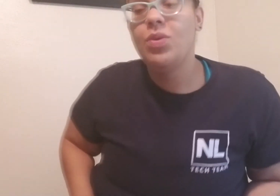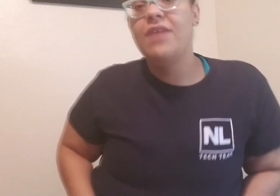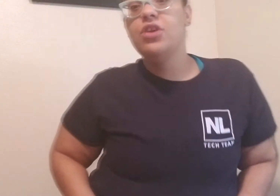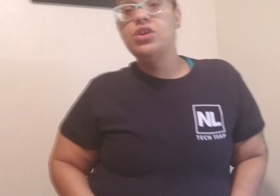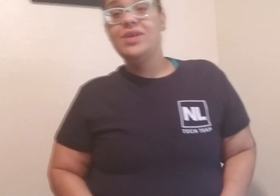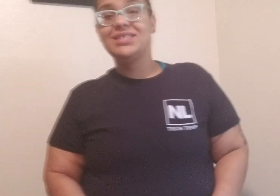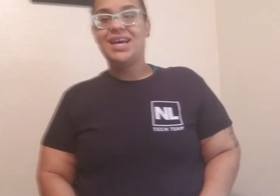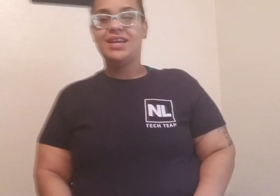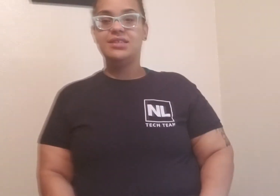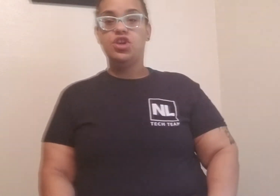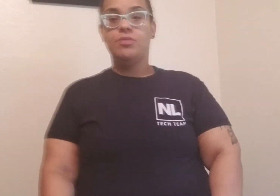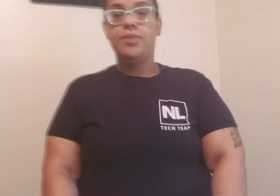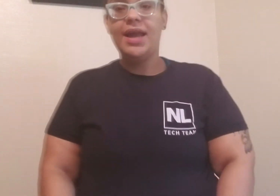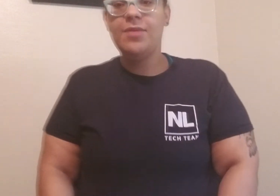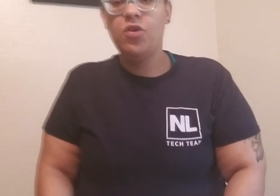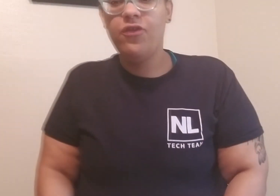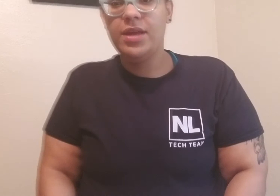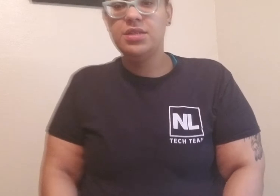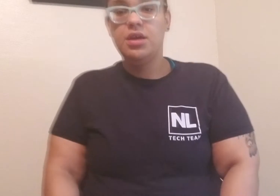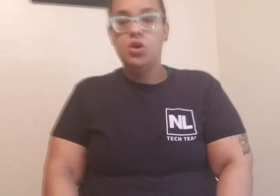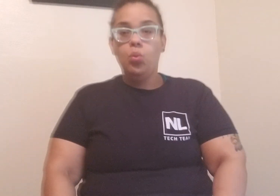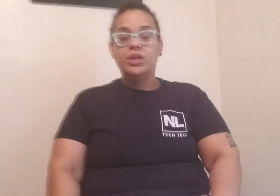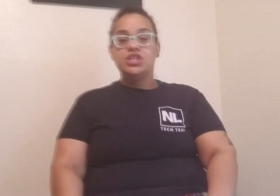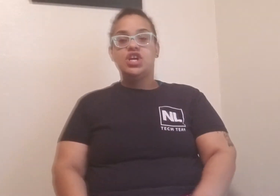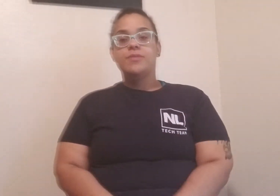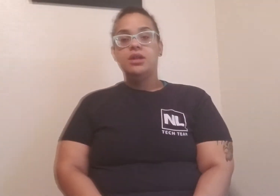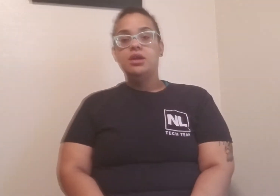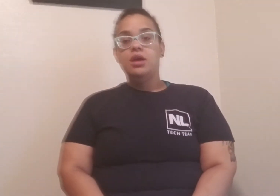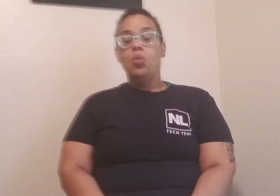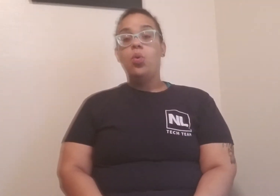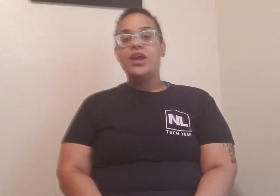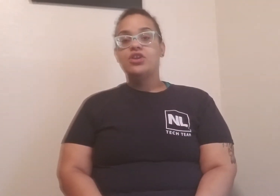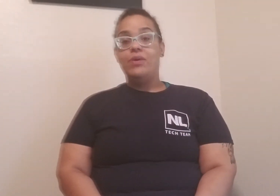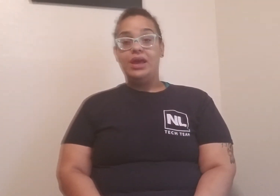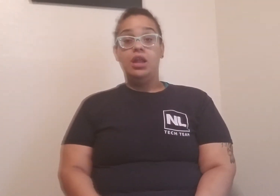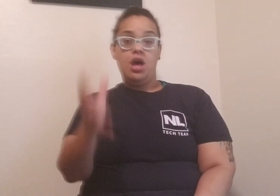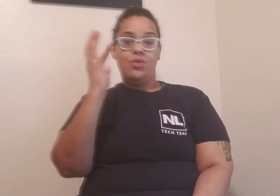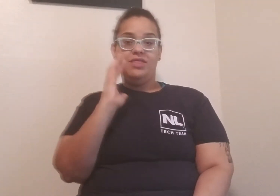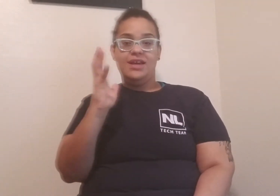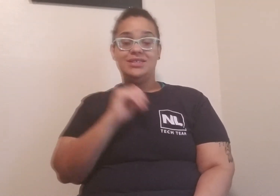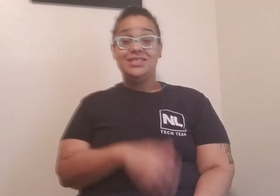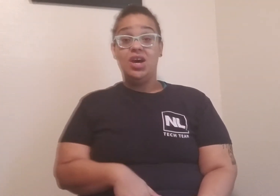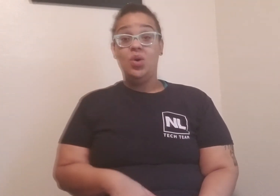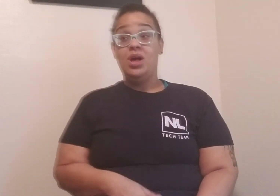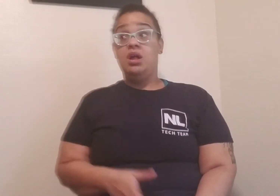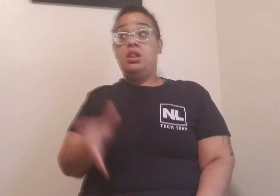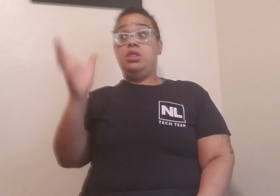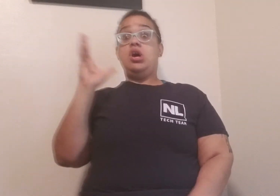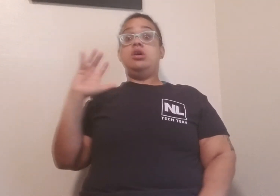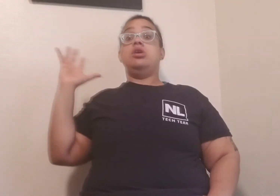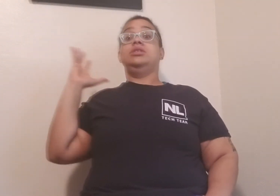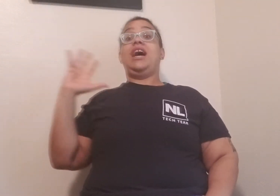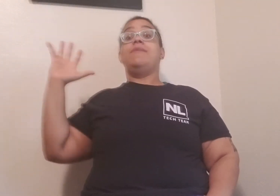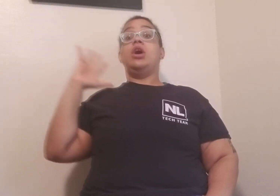whenever you're doing signs, your body movement will determine what you're doing along with this. So long time